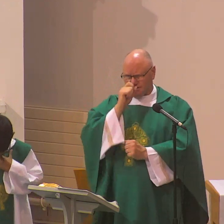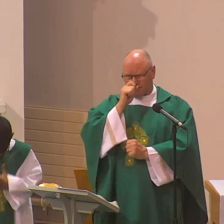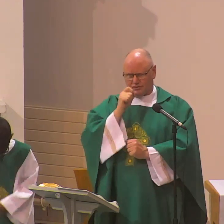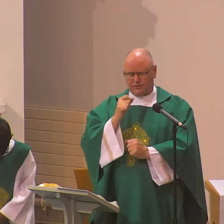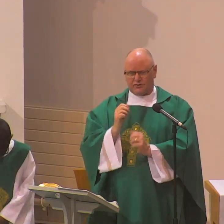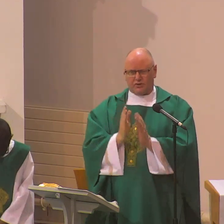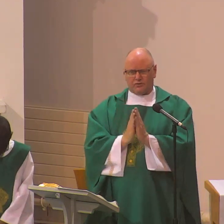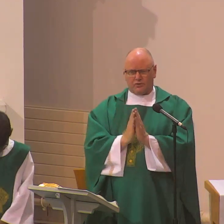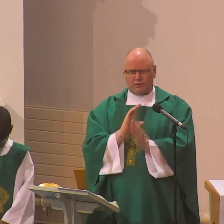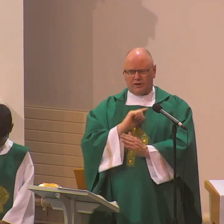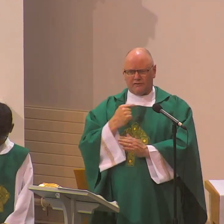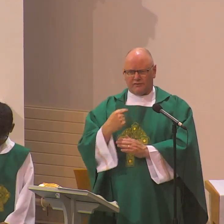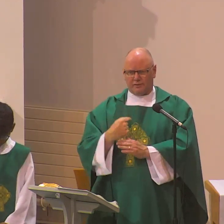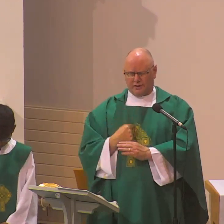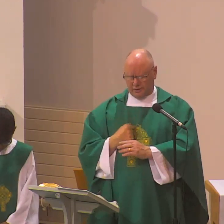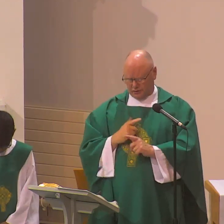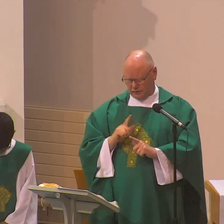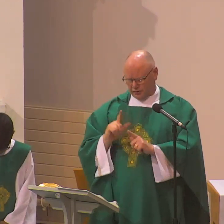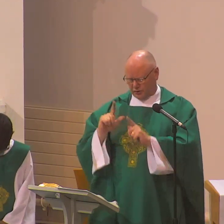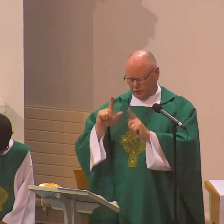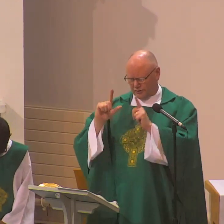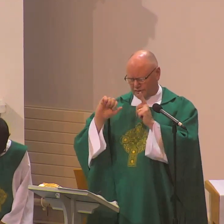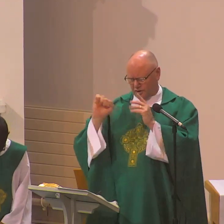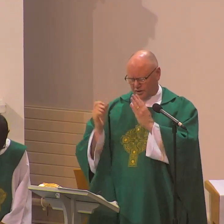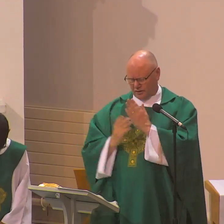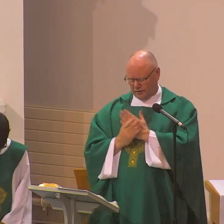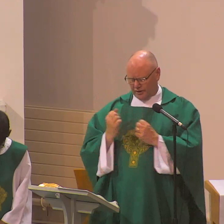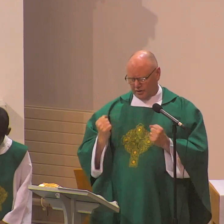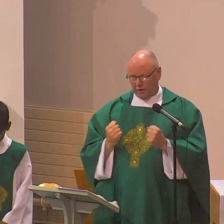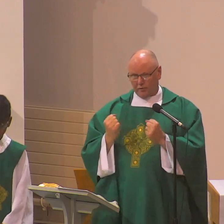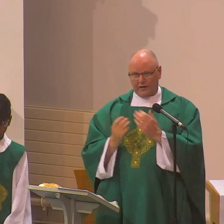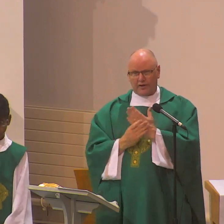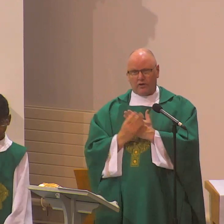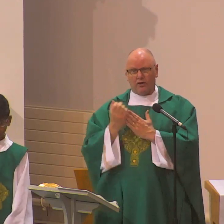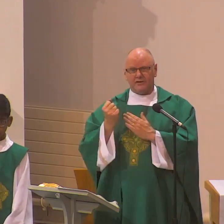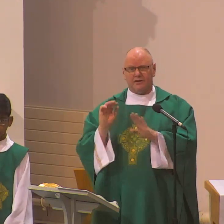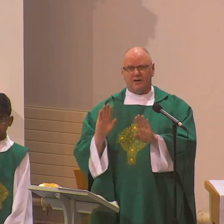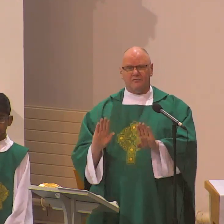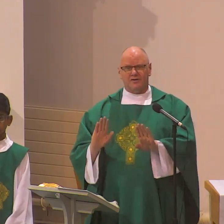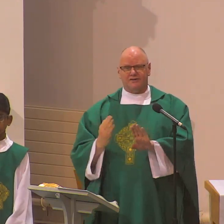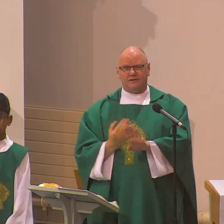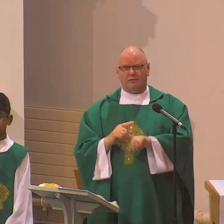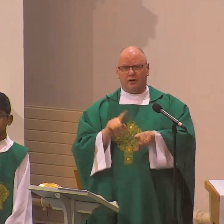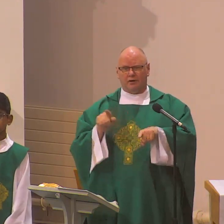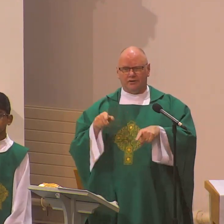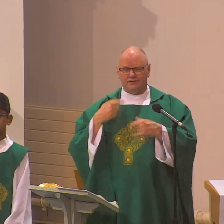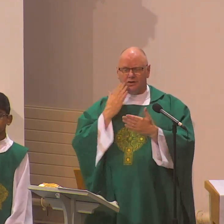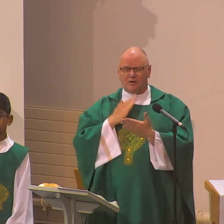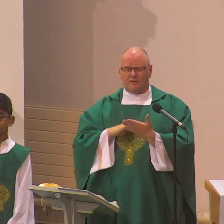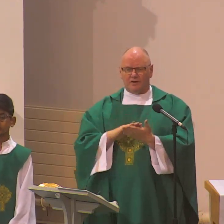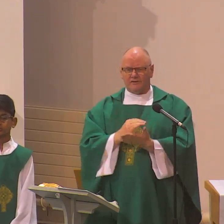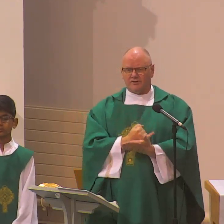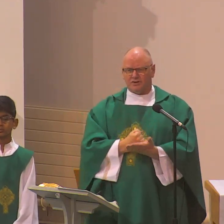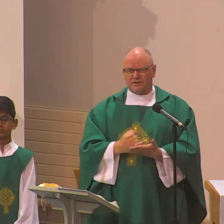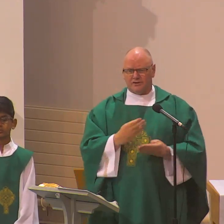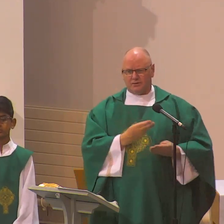and sisters, to pray for me to the Lord our God. May Almighty God have mercy on us,